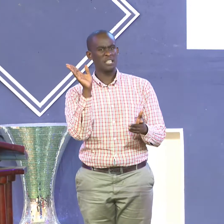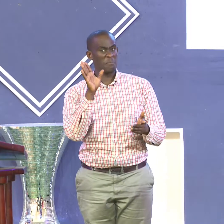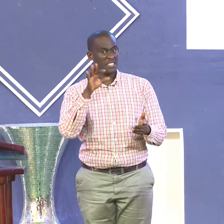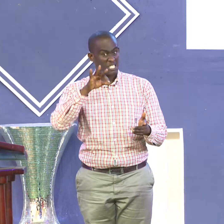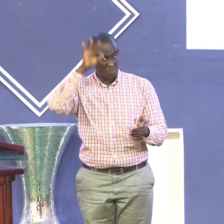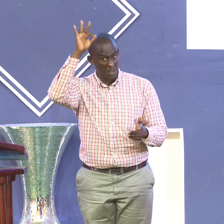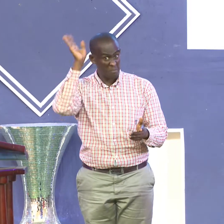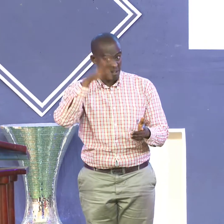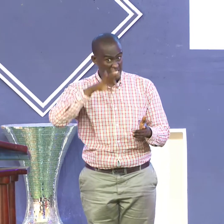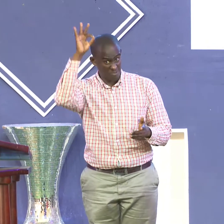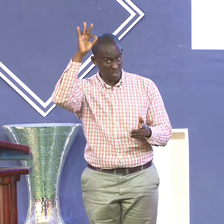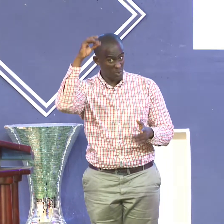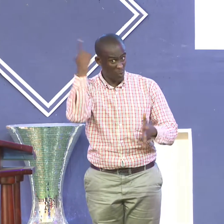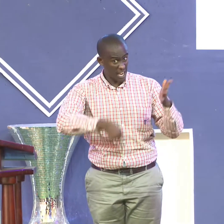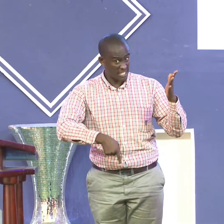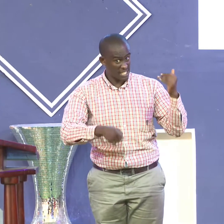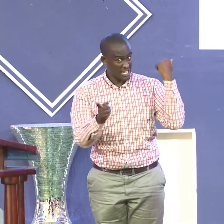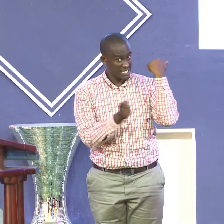This spirit